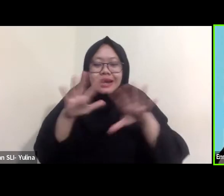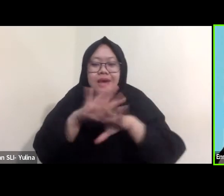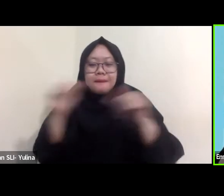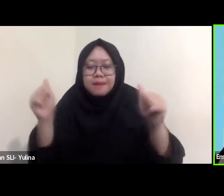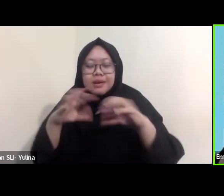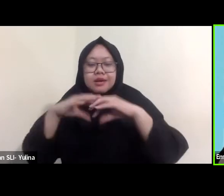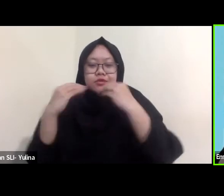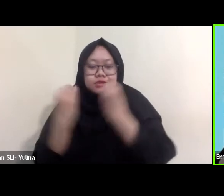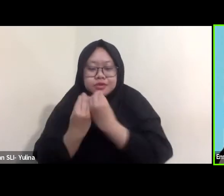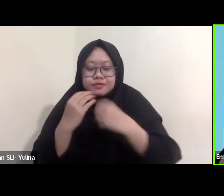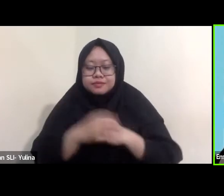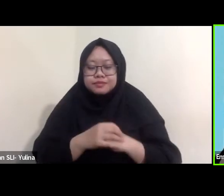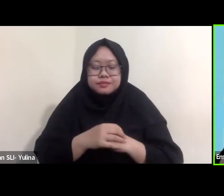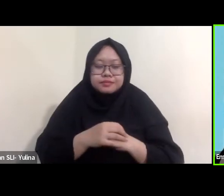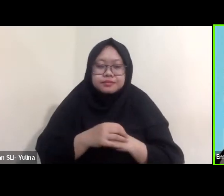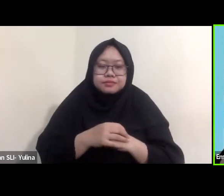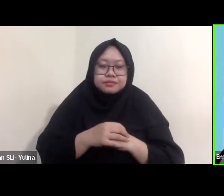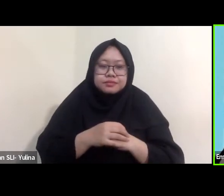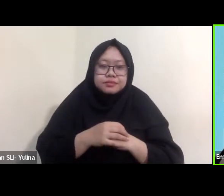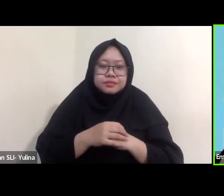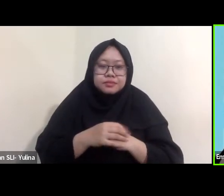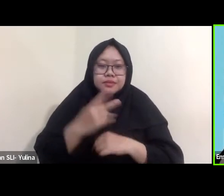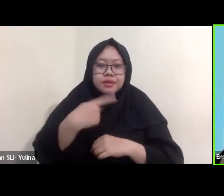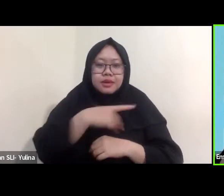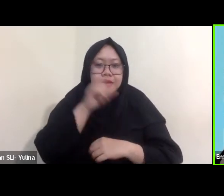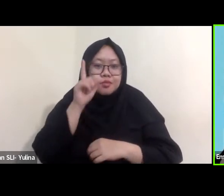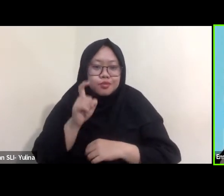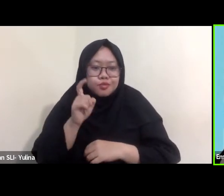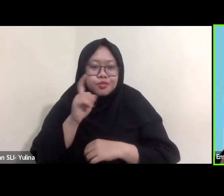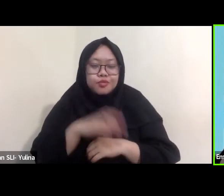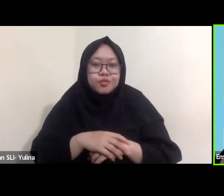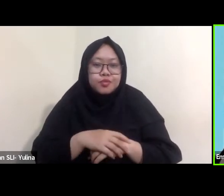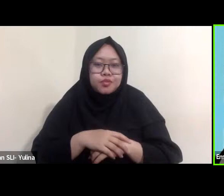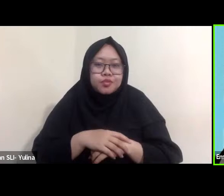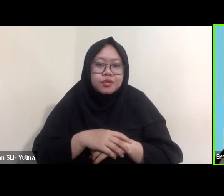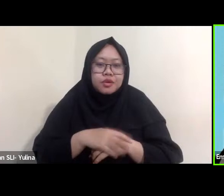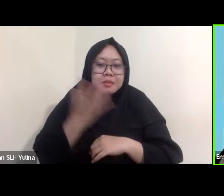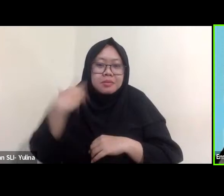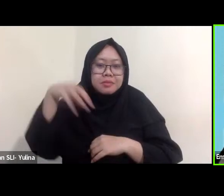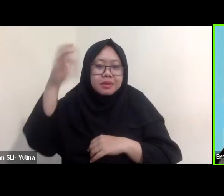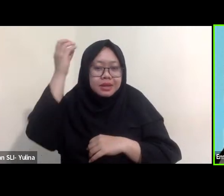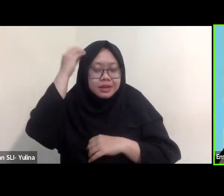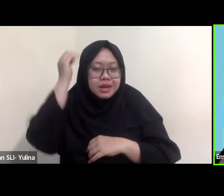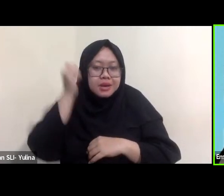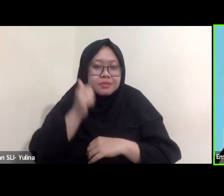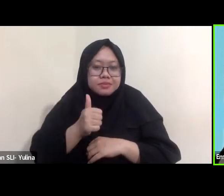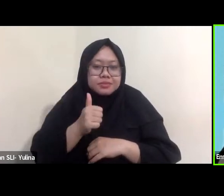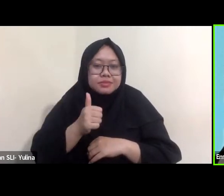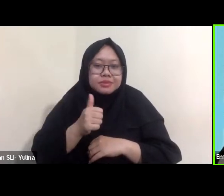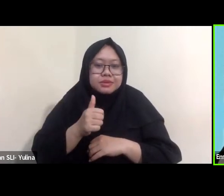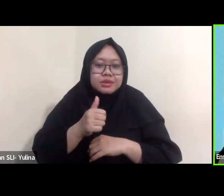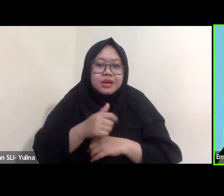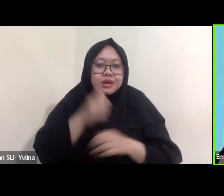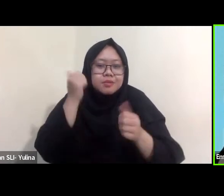we really need governments to take this very seriously and not just think about the children that are easy to access.